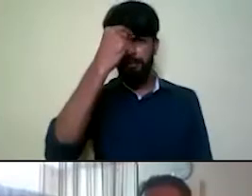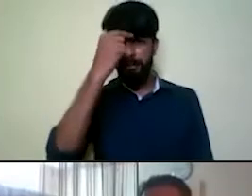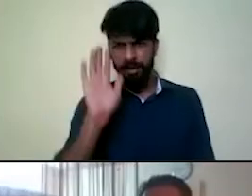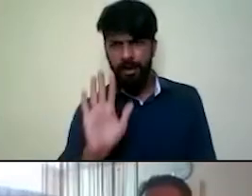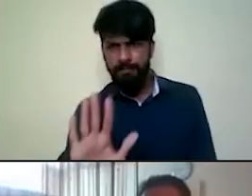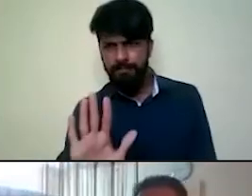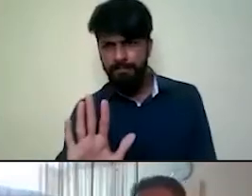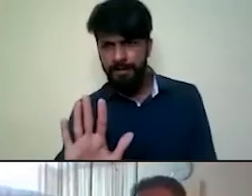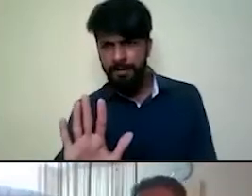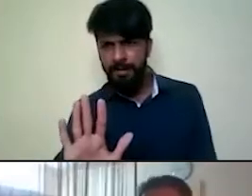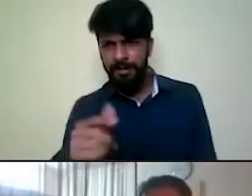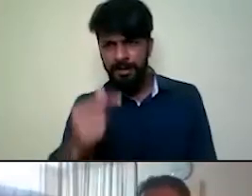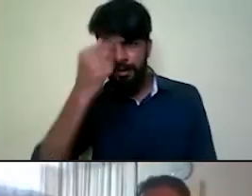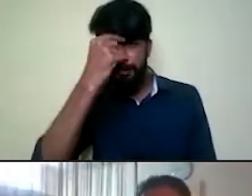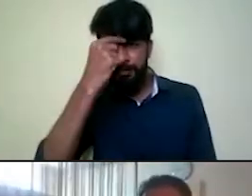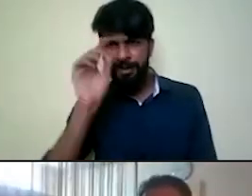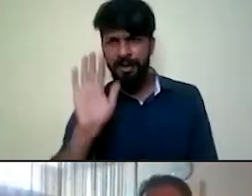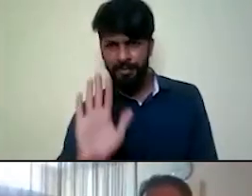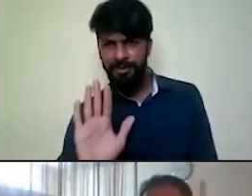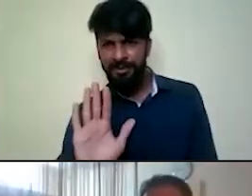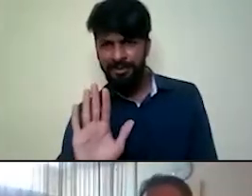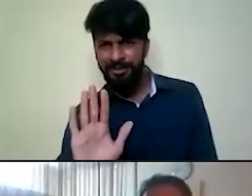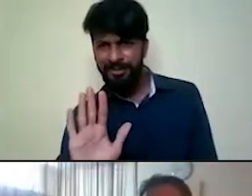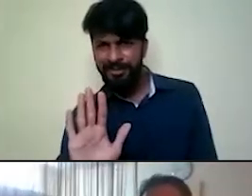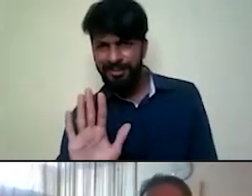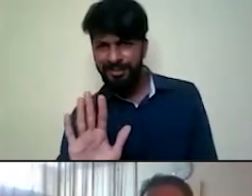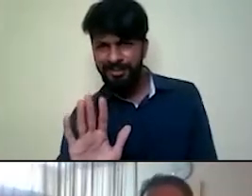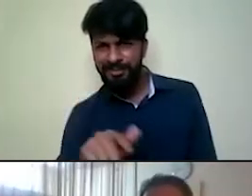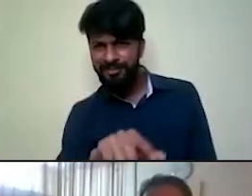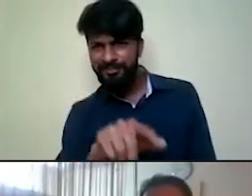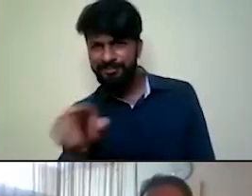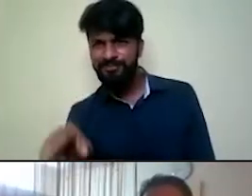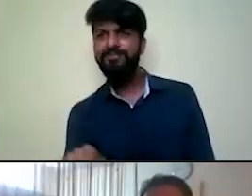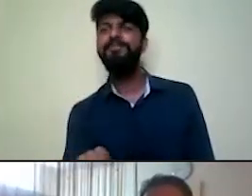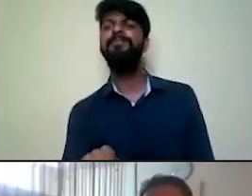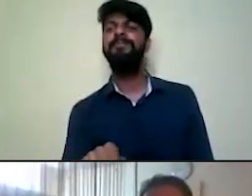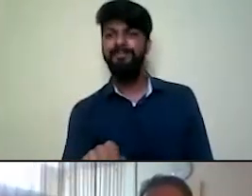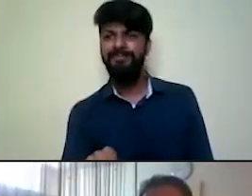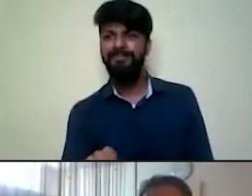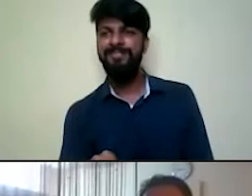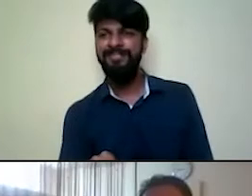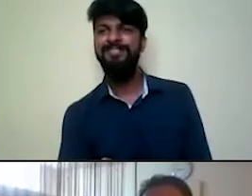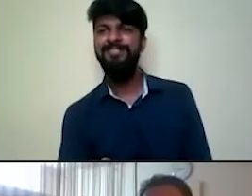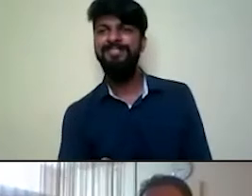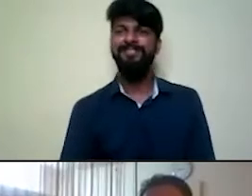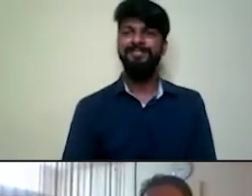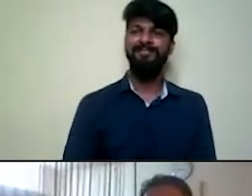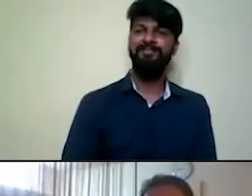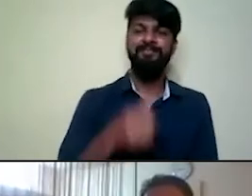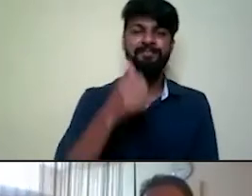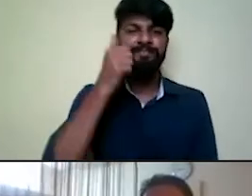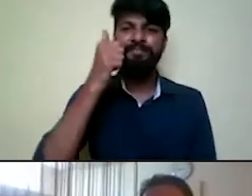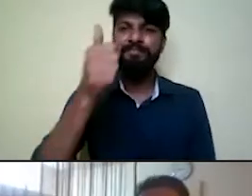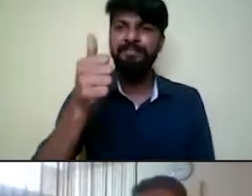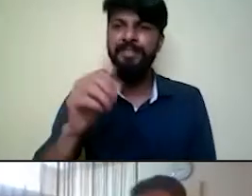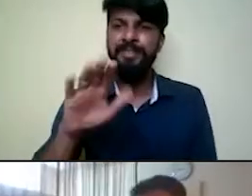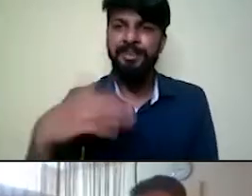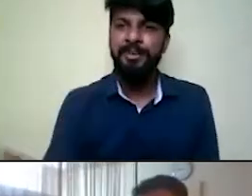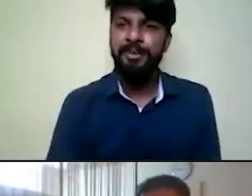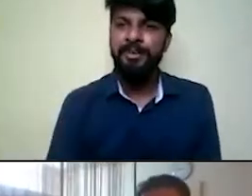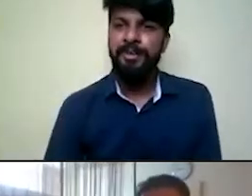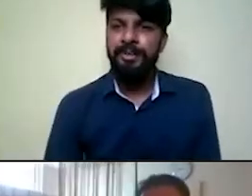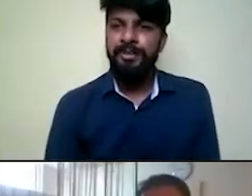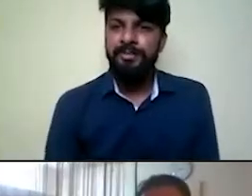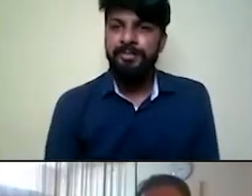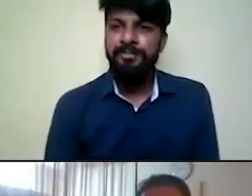So you have to see how you are using your facial expression, like you are questioning other person